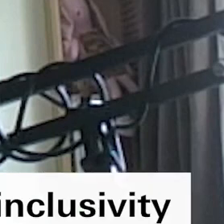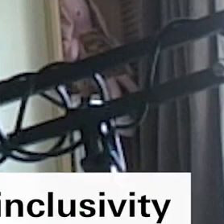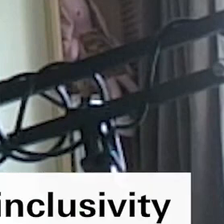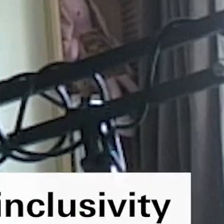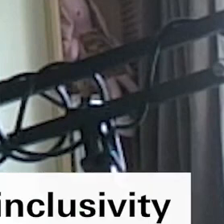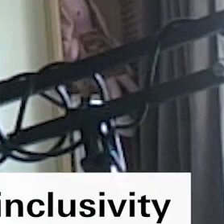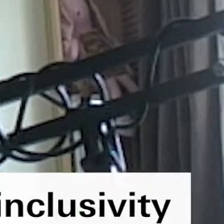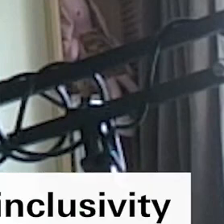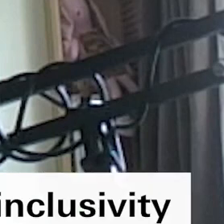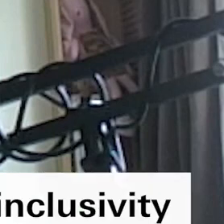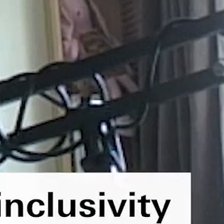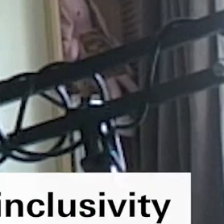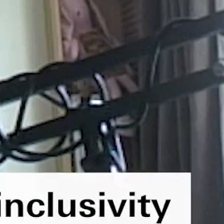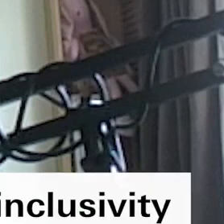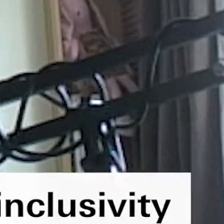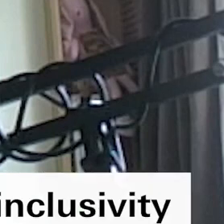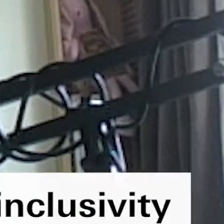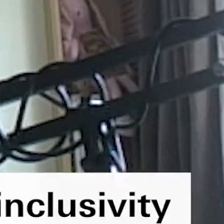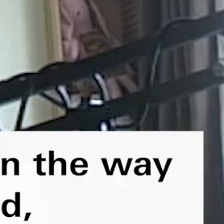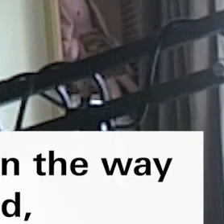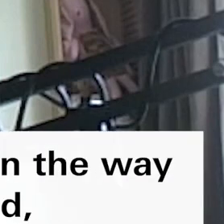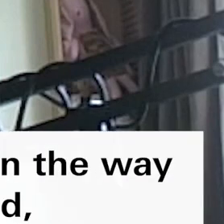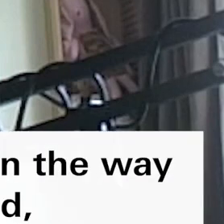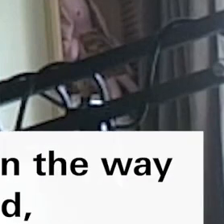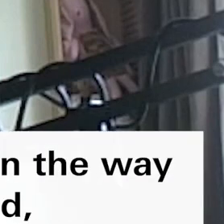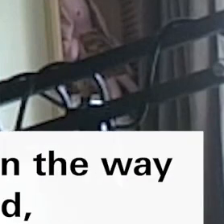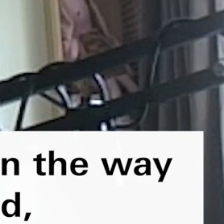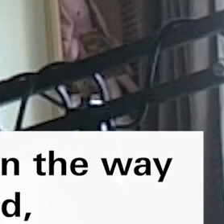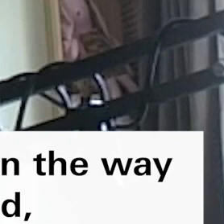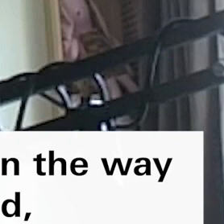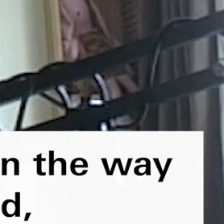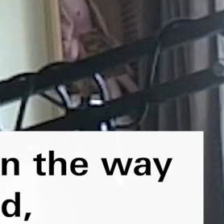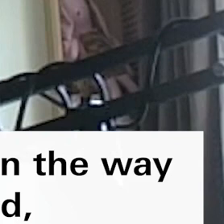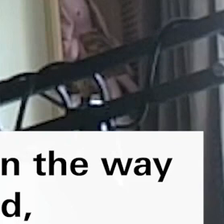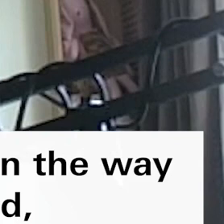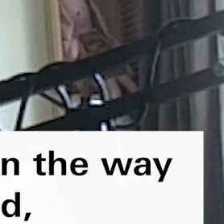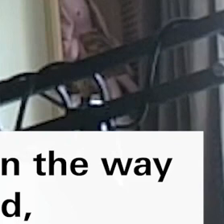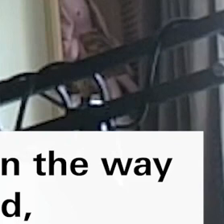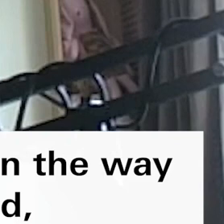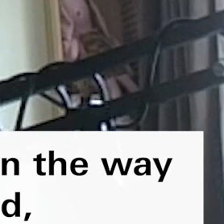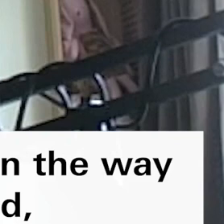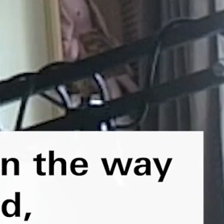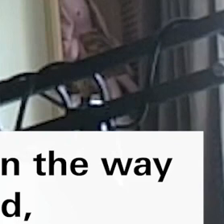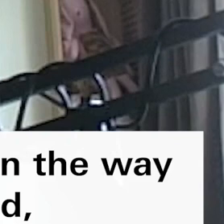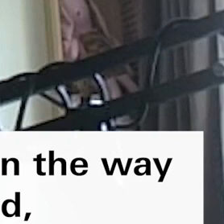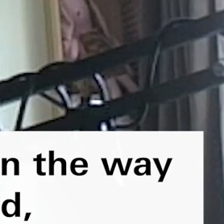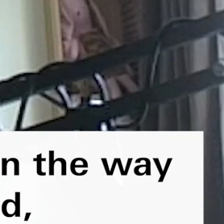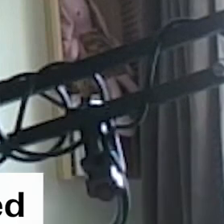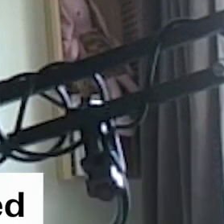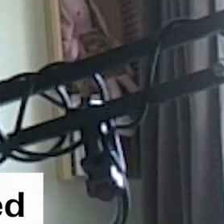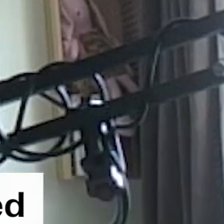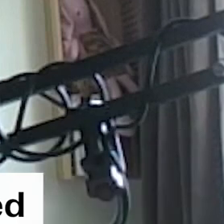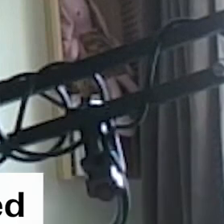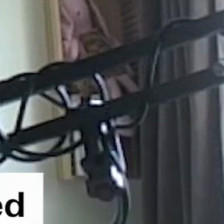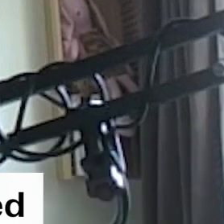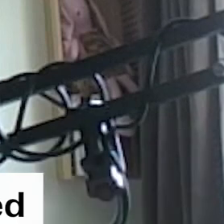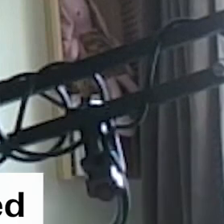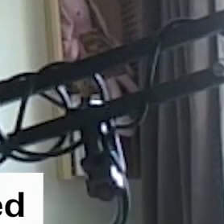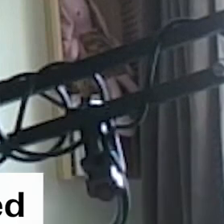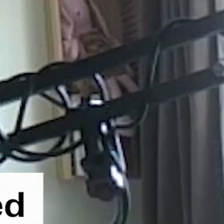producing accessibility and inclusivity that require a radical overhaul of the way society is organized, that